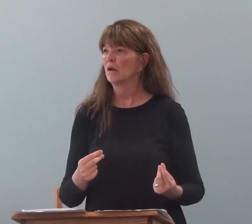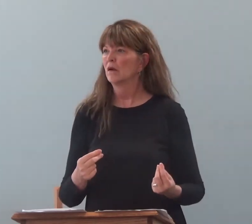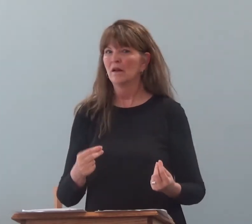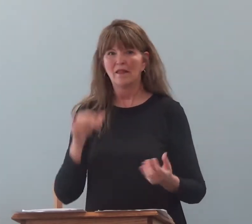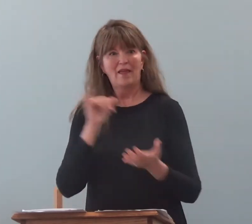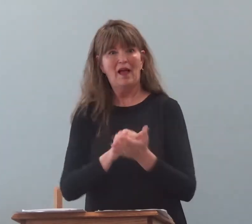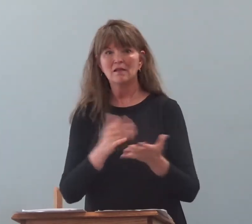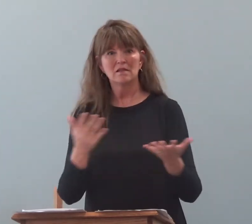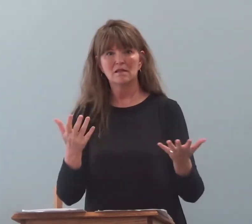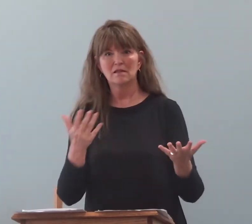it?